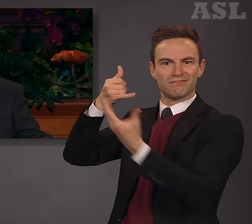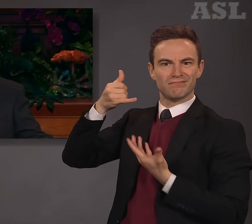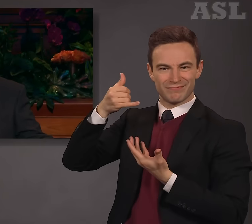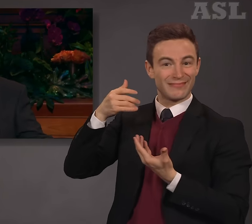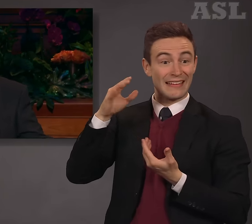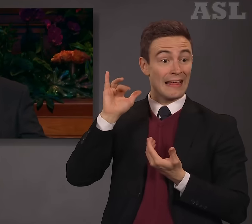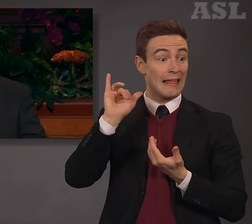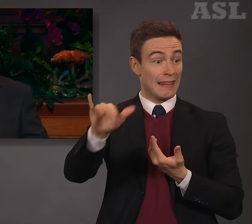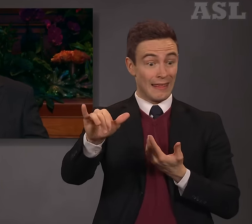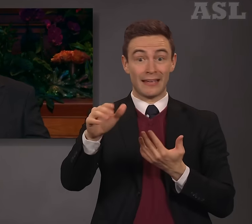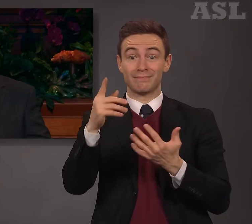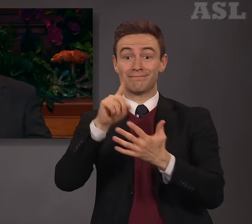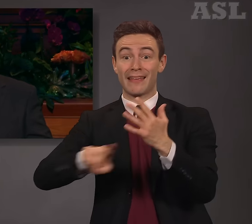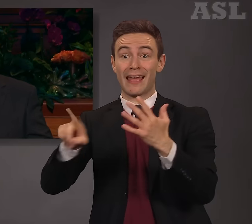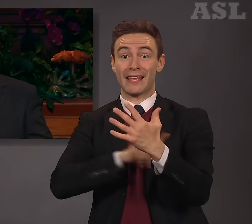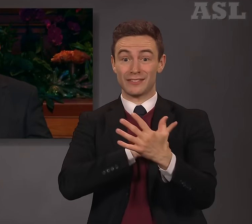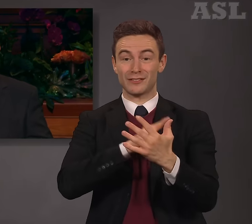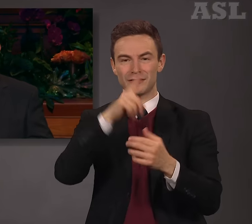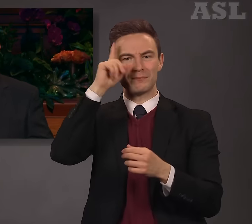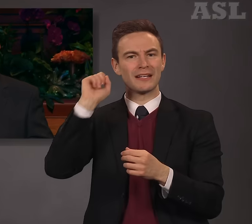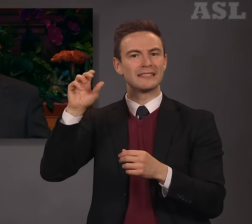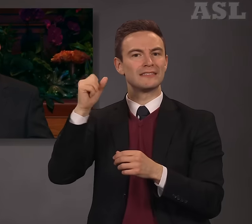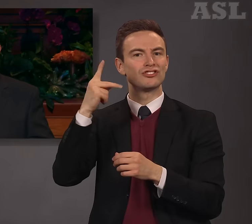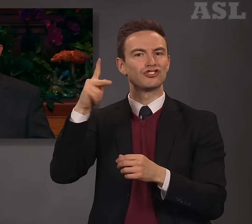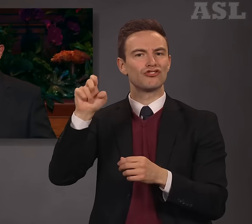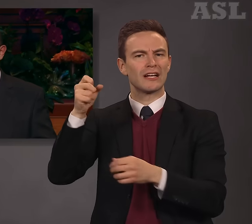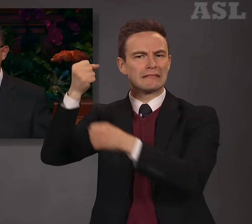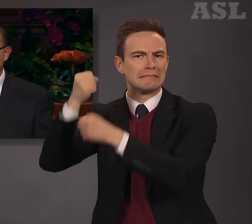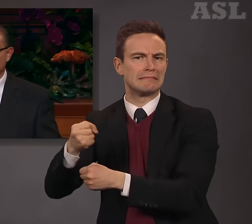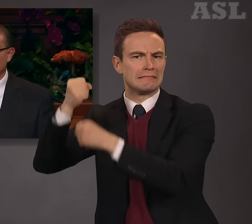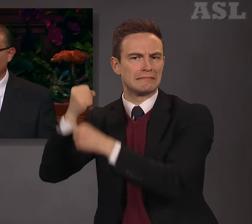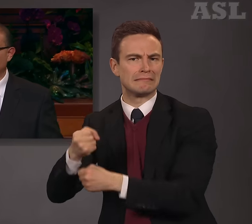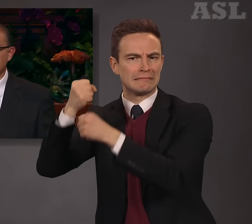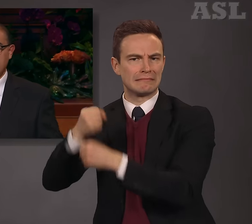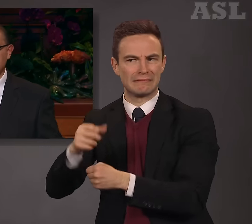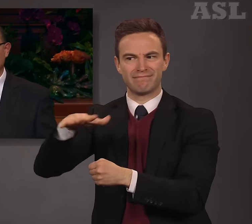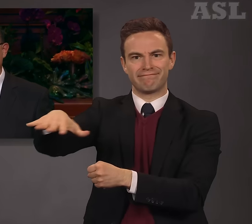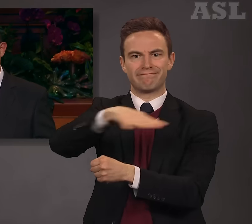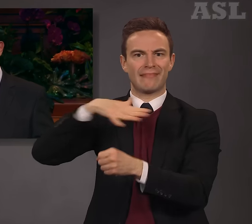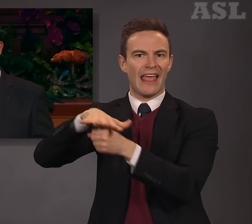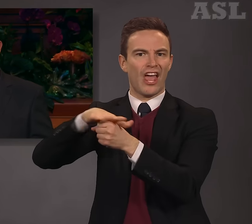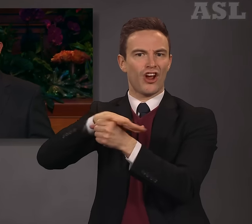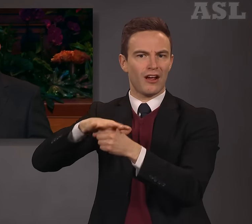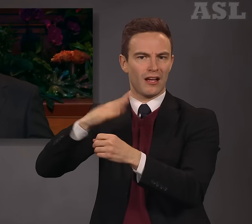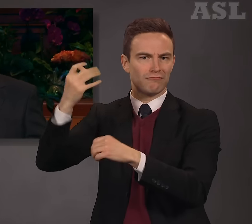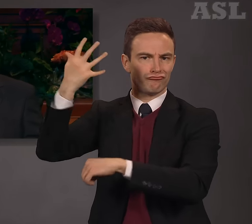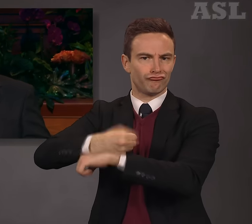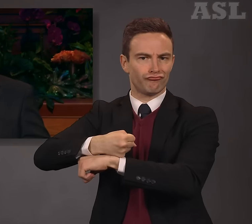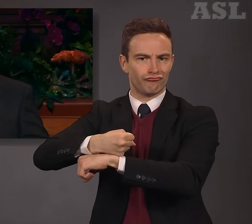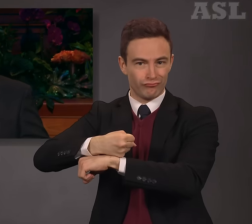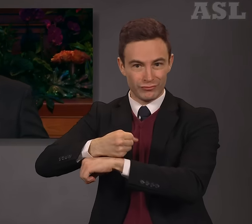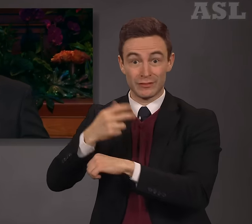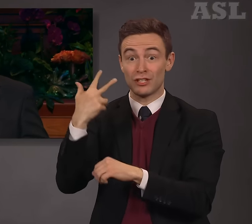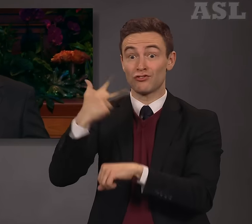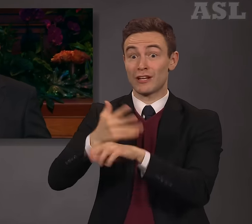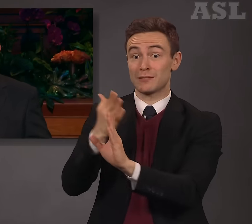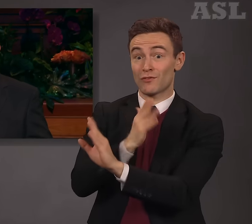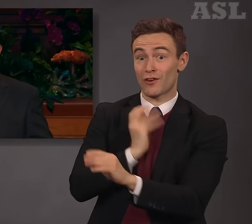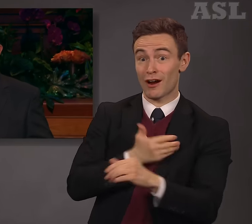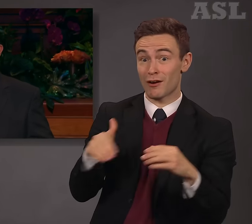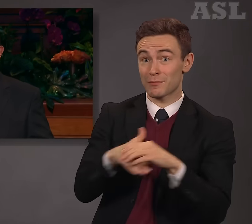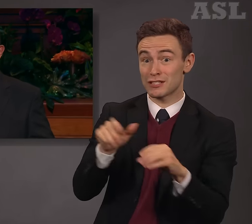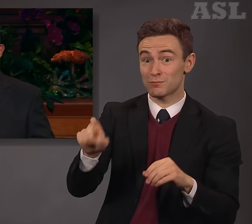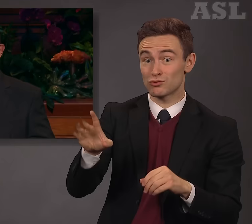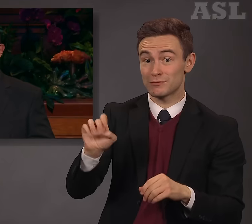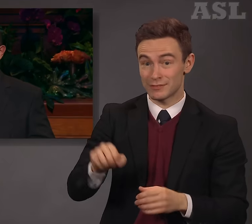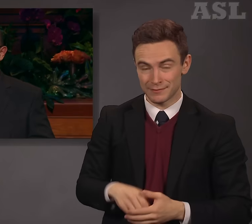civil marriages were canceled due to a strike. We received the call 3 days before the scheduled ceremony. After